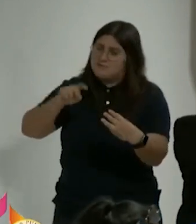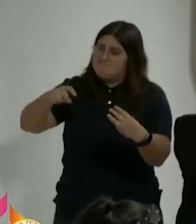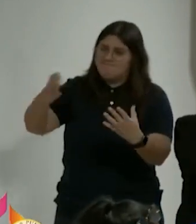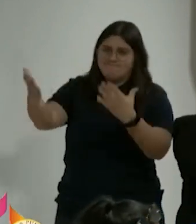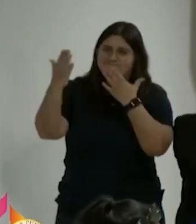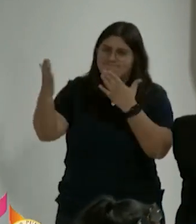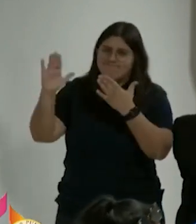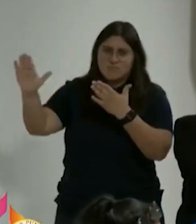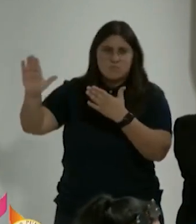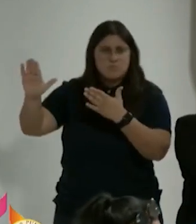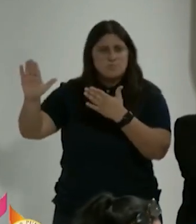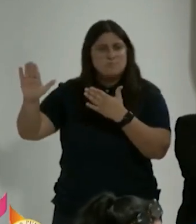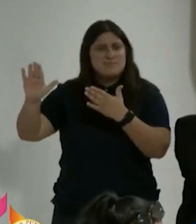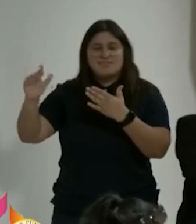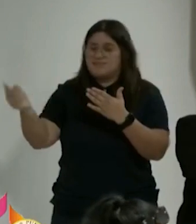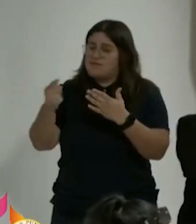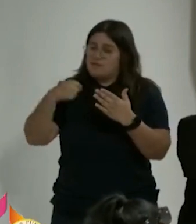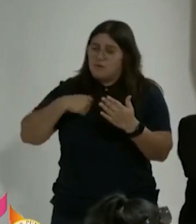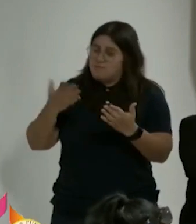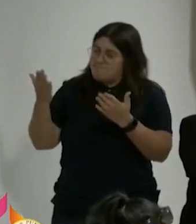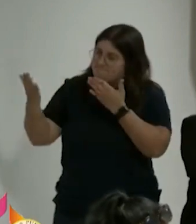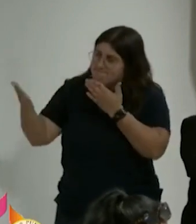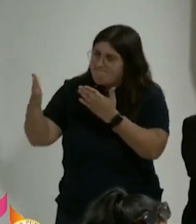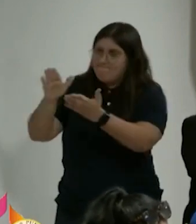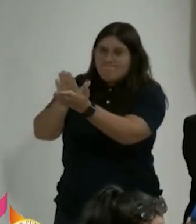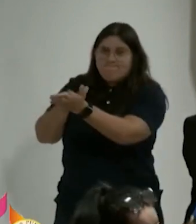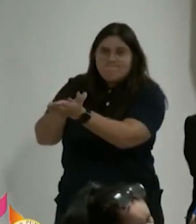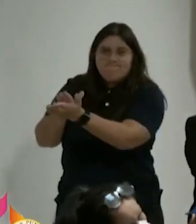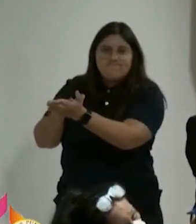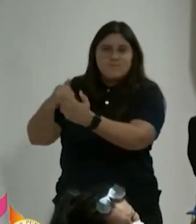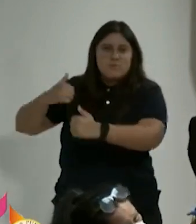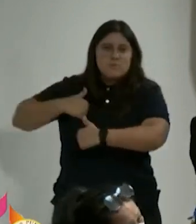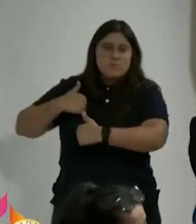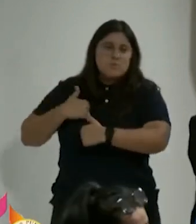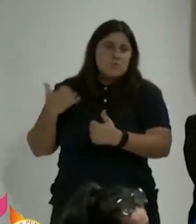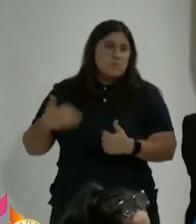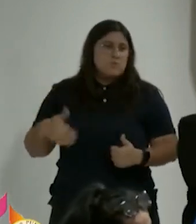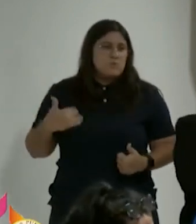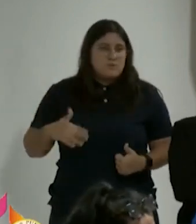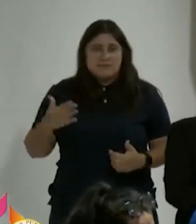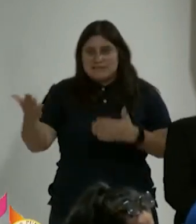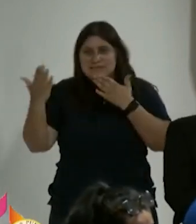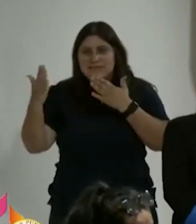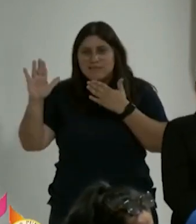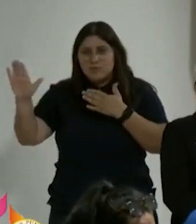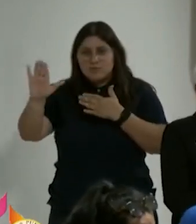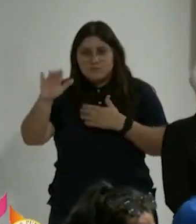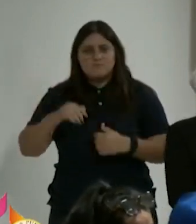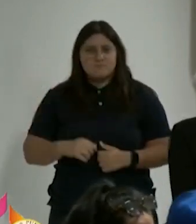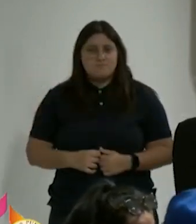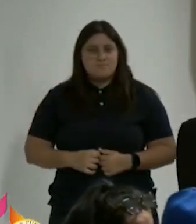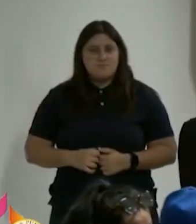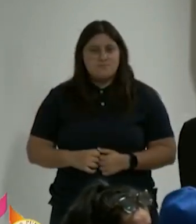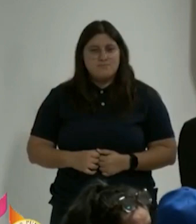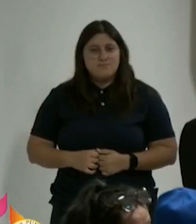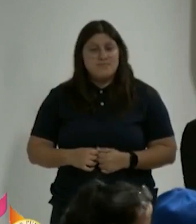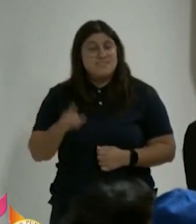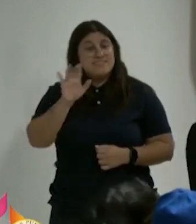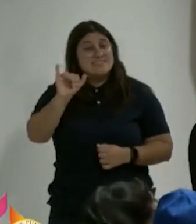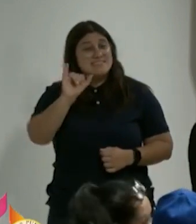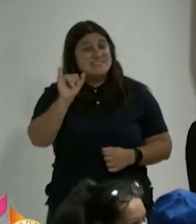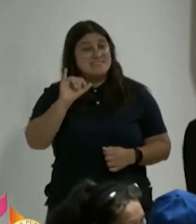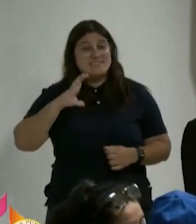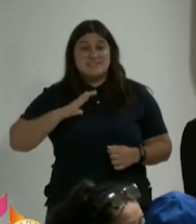nation. So every chance I get, I shout out our Vietnam veterans. And thank you. But even our more recently returning